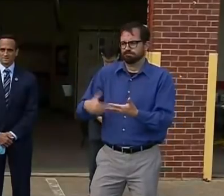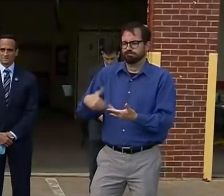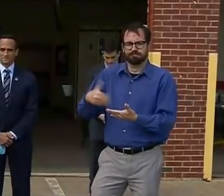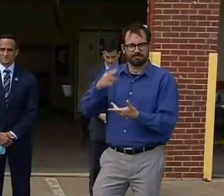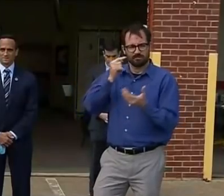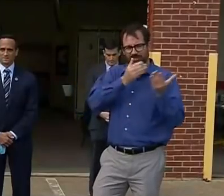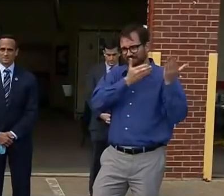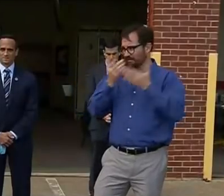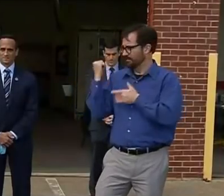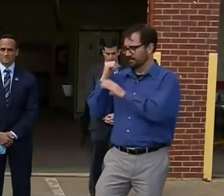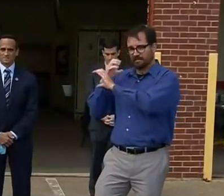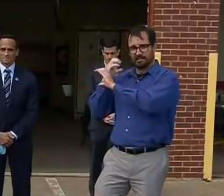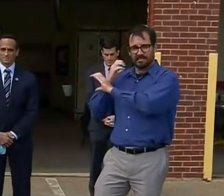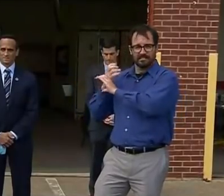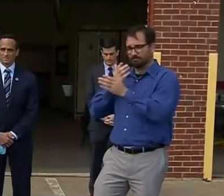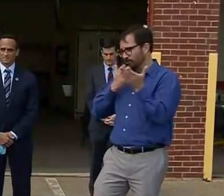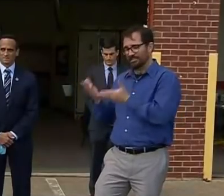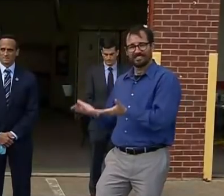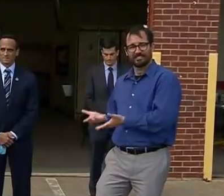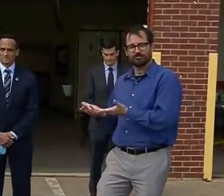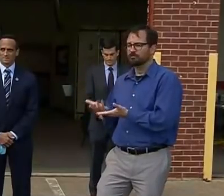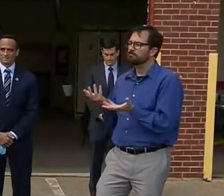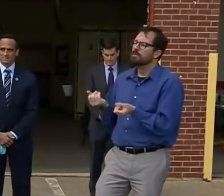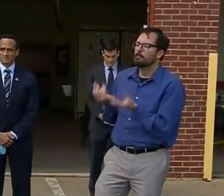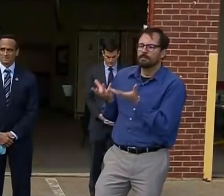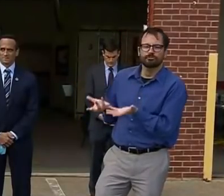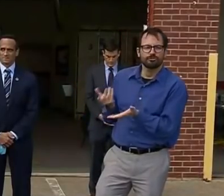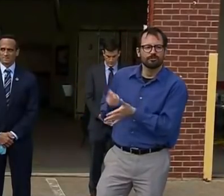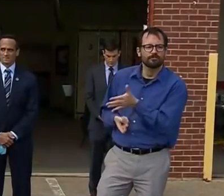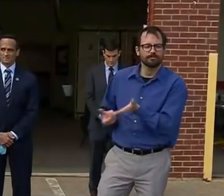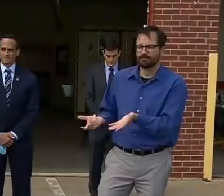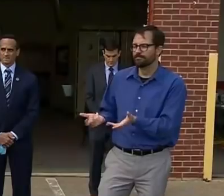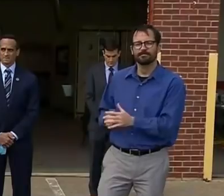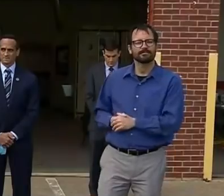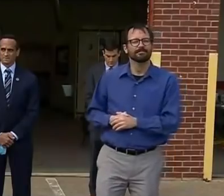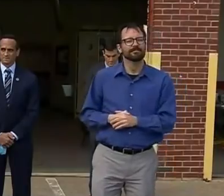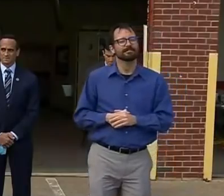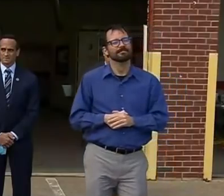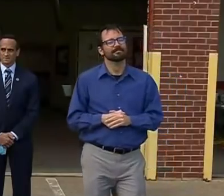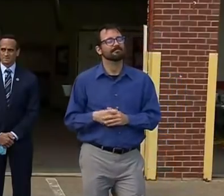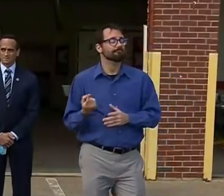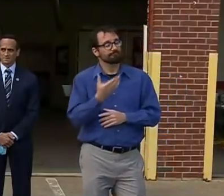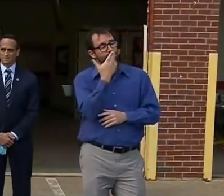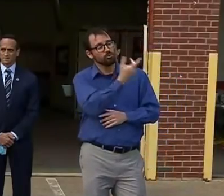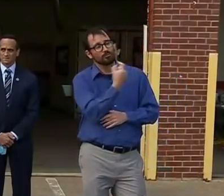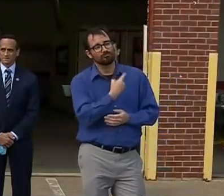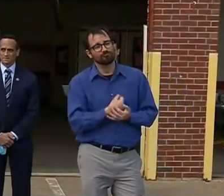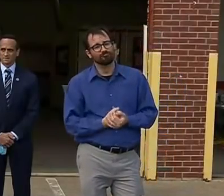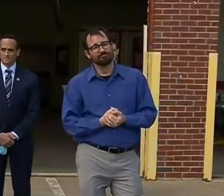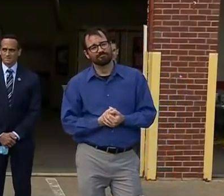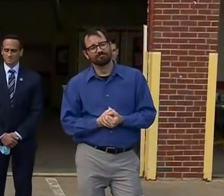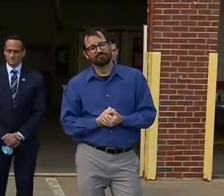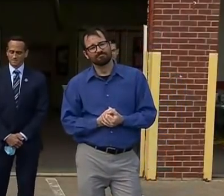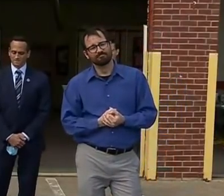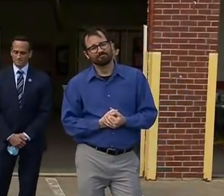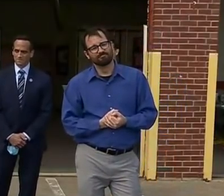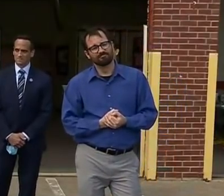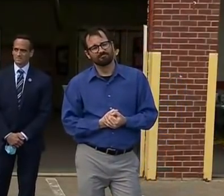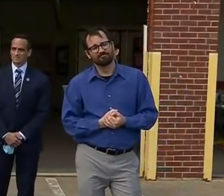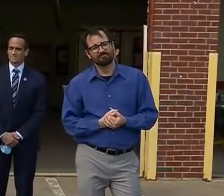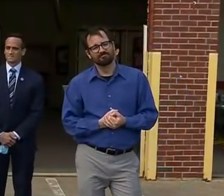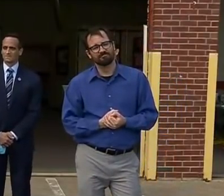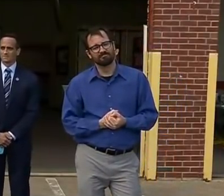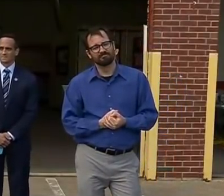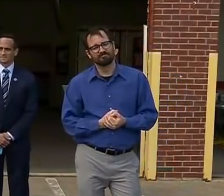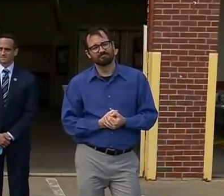we were on a conference call early in the morning. We heard that Battelle had this system. We reached out to Battelle. 2 days later, we had a deal. The deal was